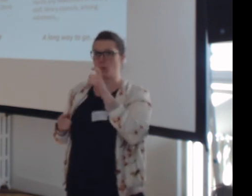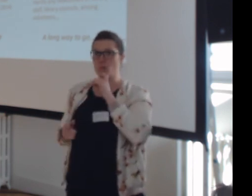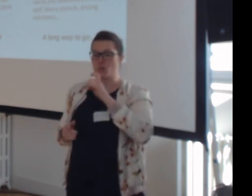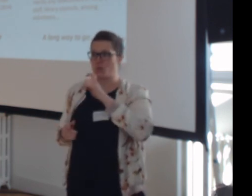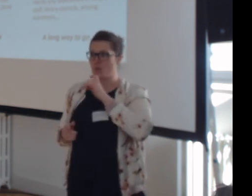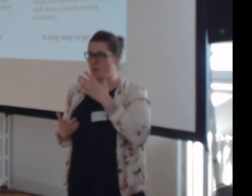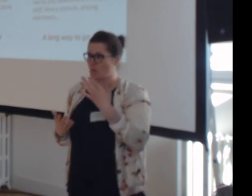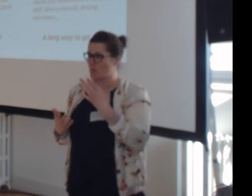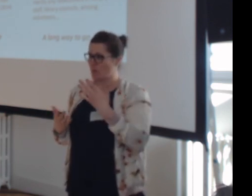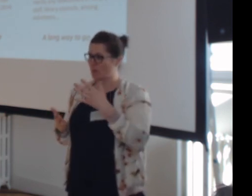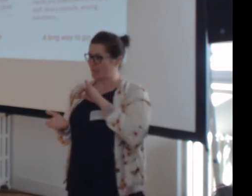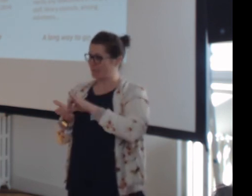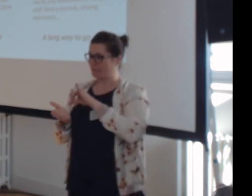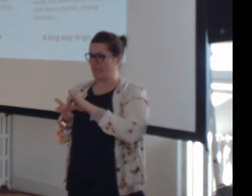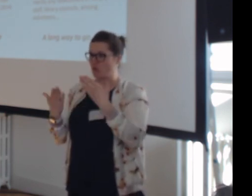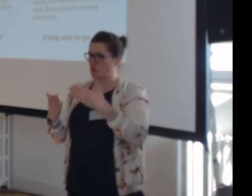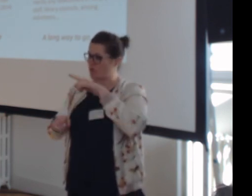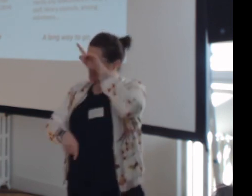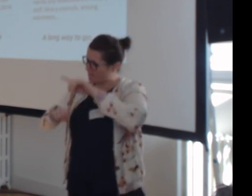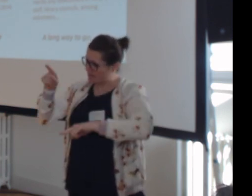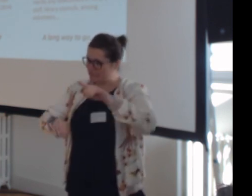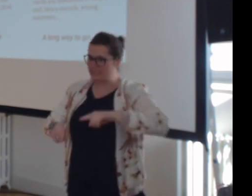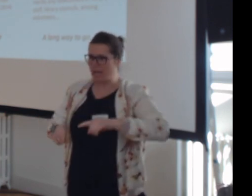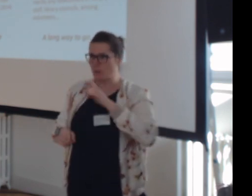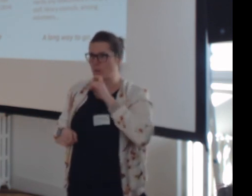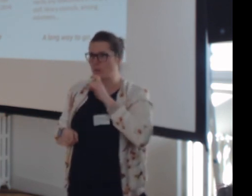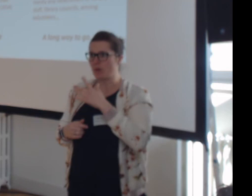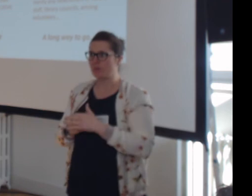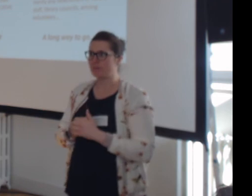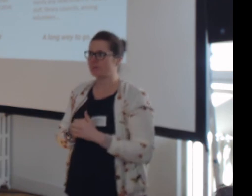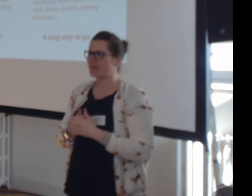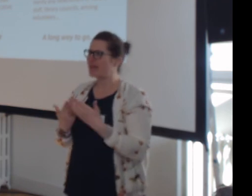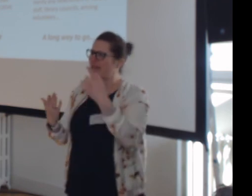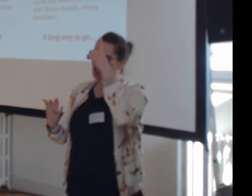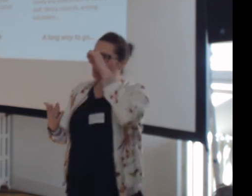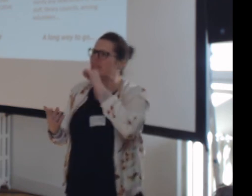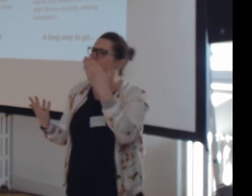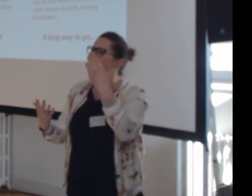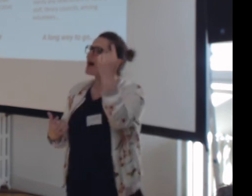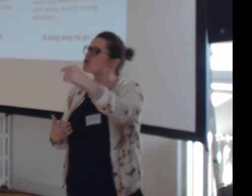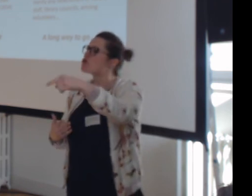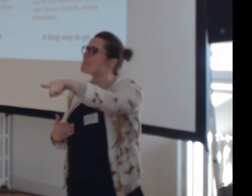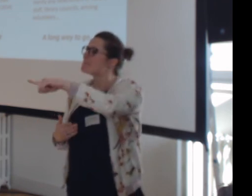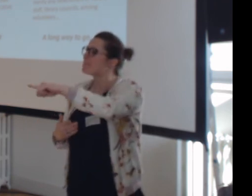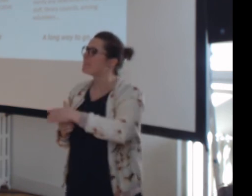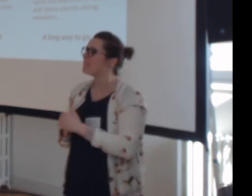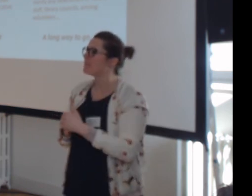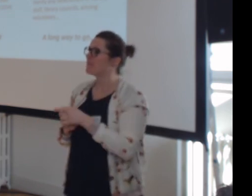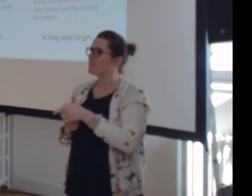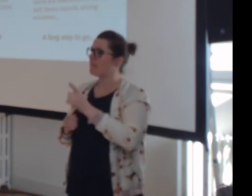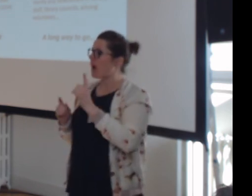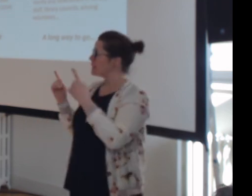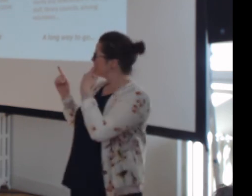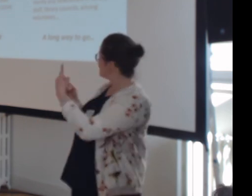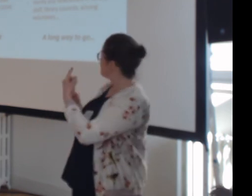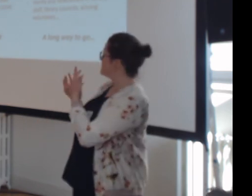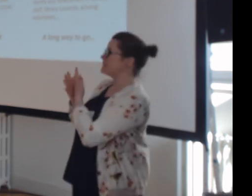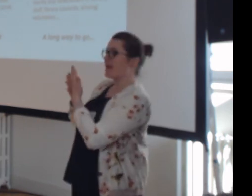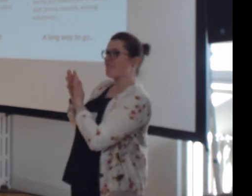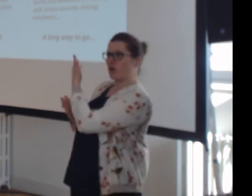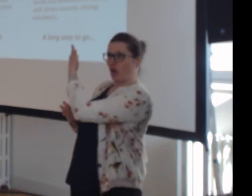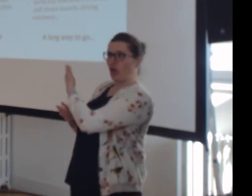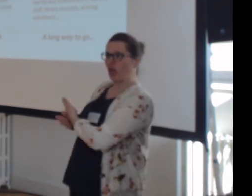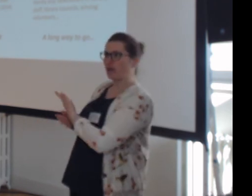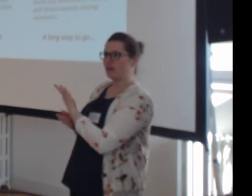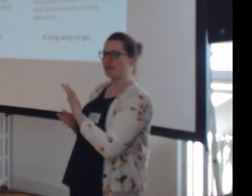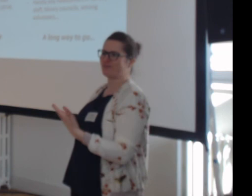diverse cities. I do not know where it will come from, but these couple of figures I